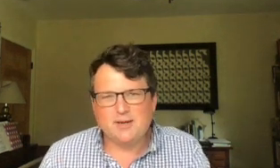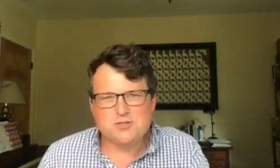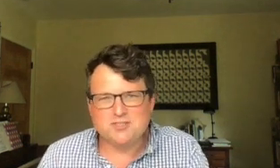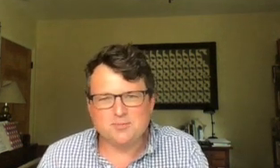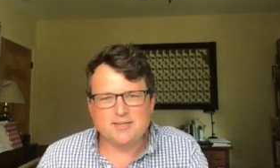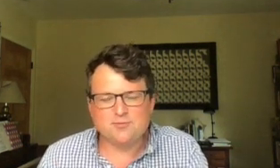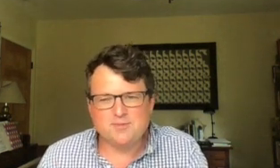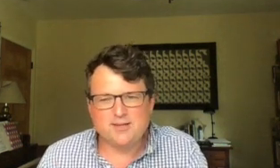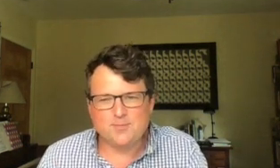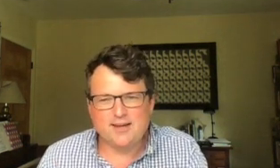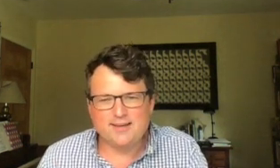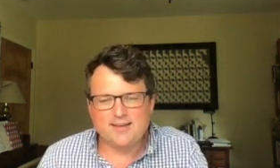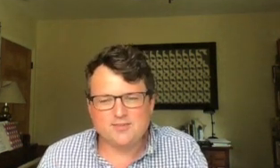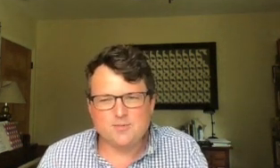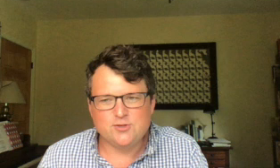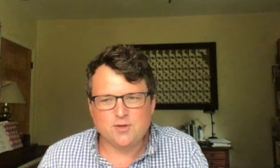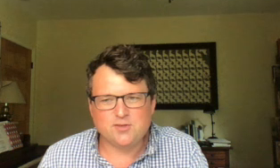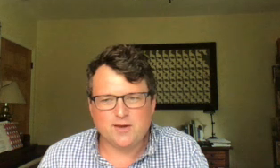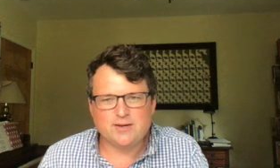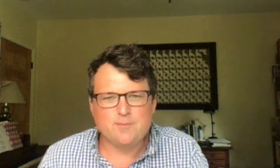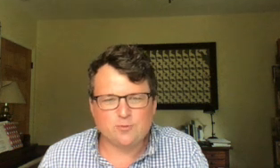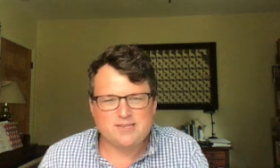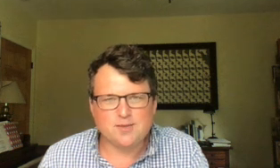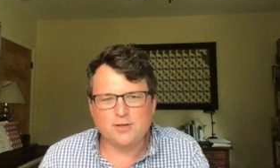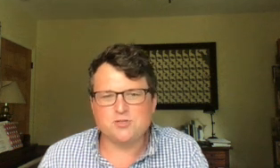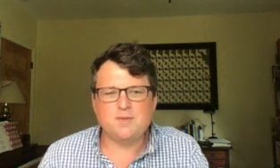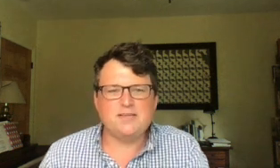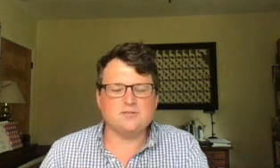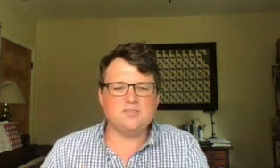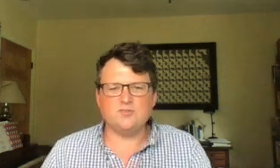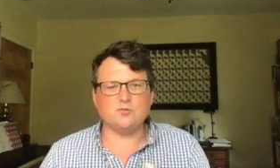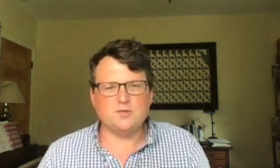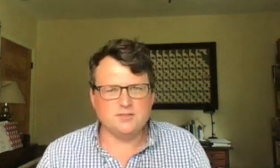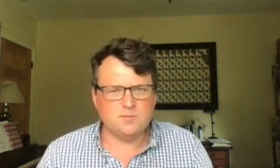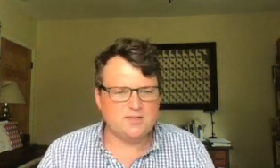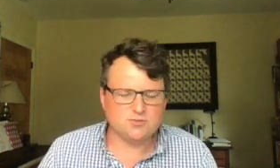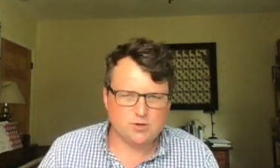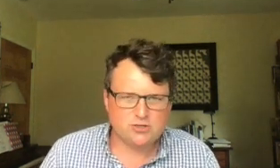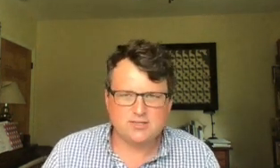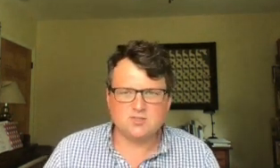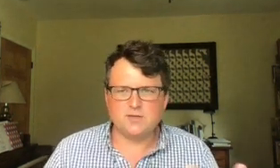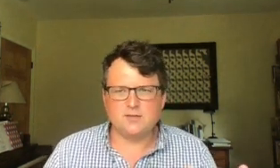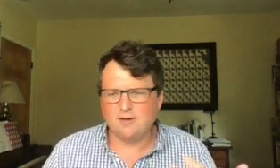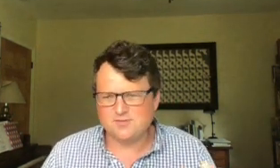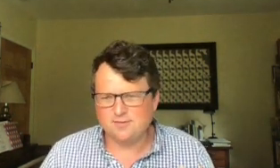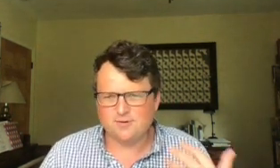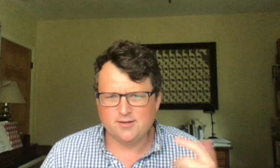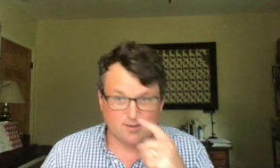is symbolized for me here by this image. It's by René Magritte, a Belgian painter. He's a surrealist. He paints strange things, but often in very